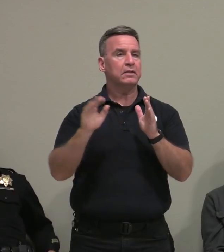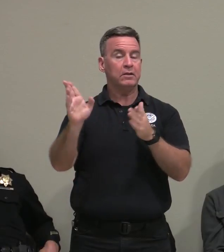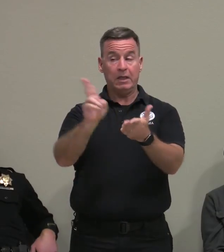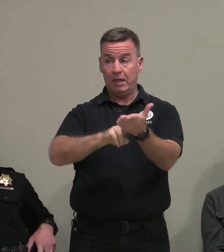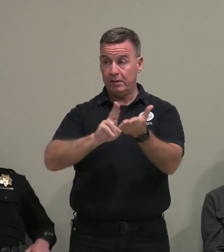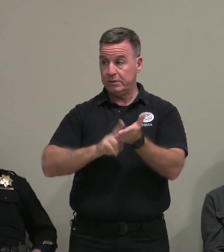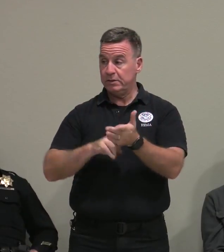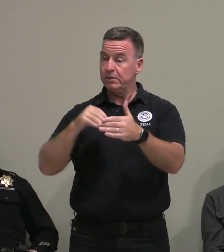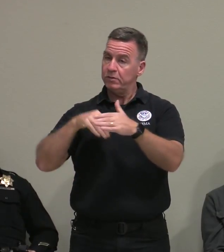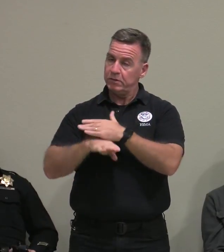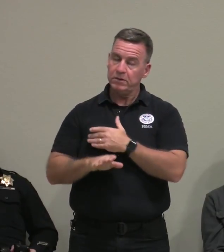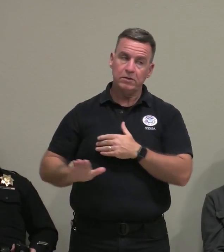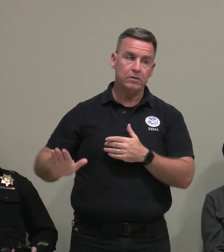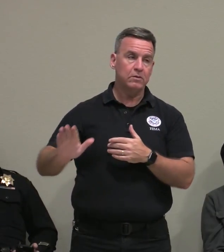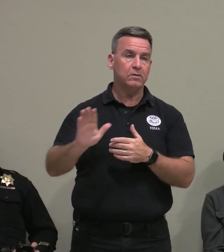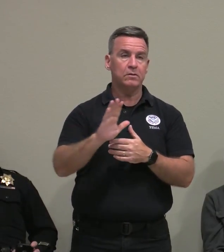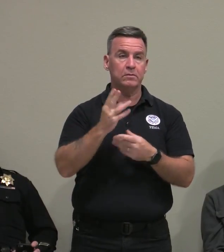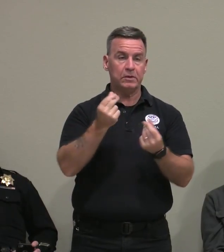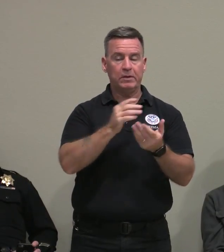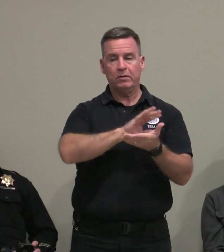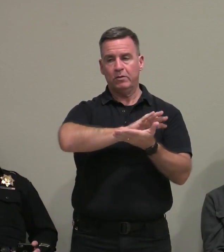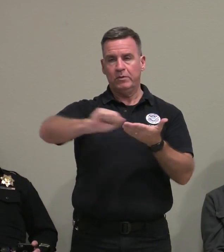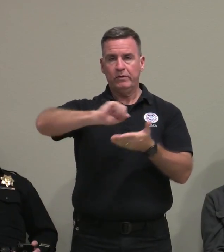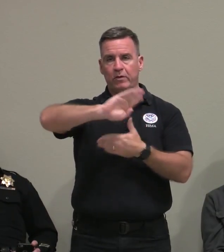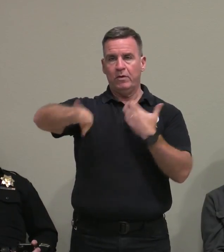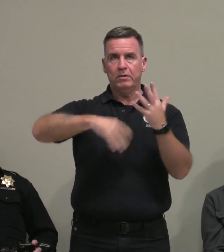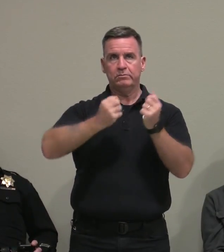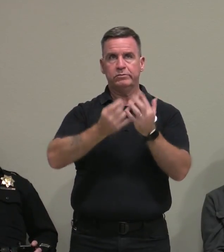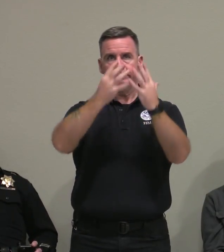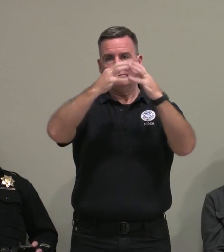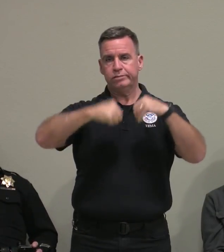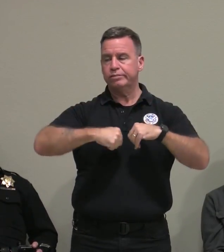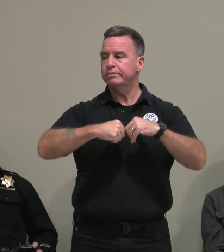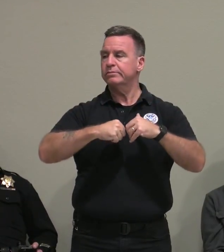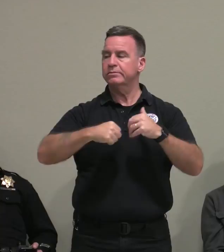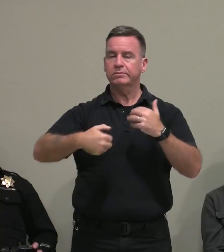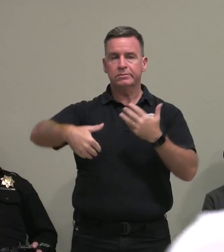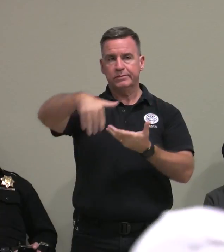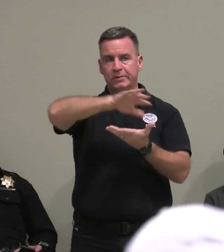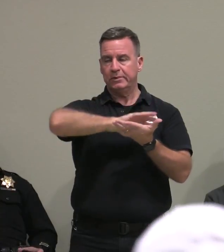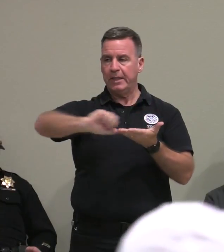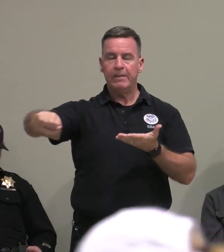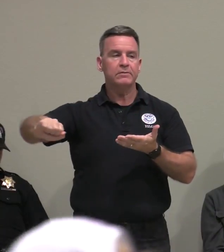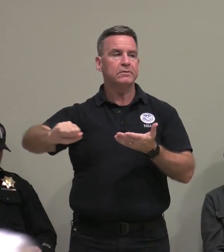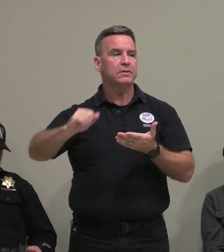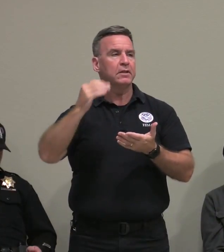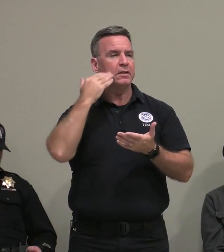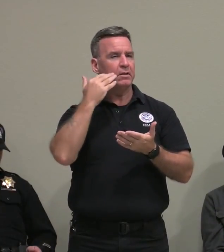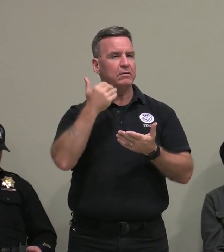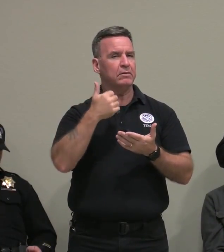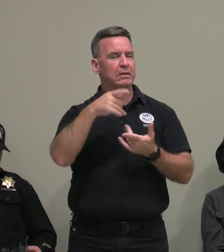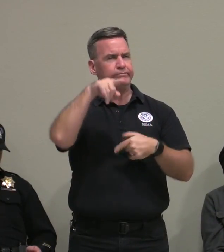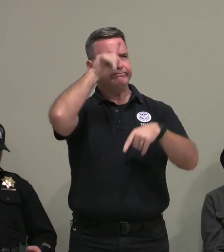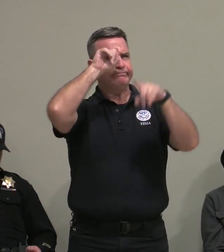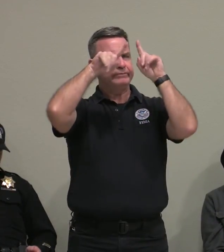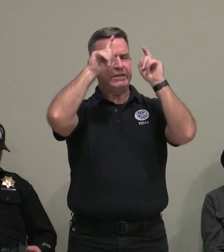contractors to go in and remove all of the debris. And I know there's a number of questions, and I've got some debris